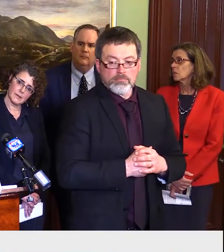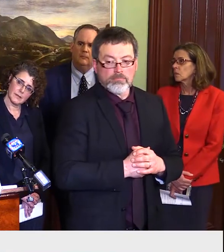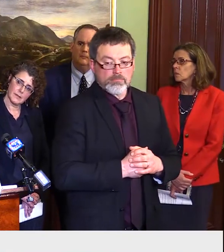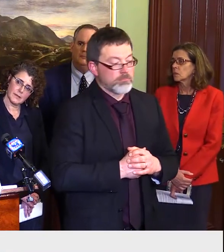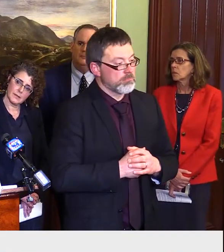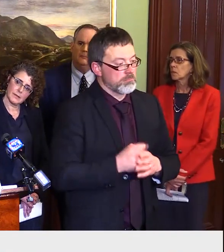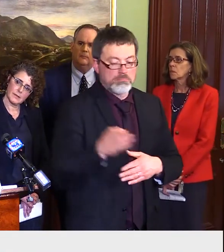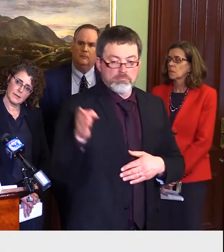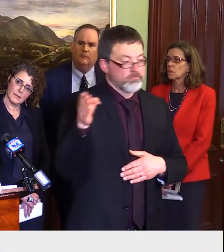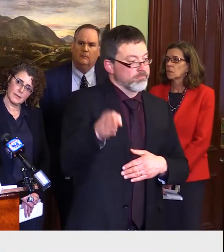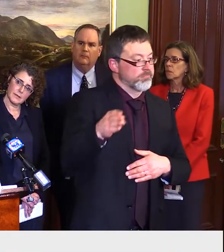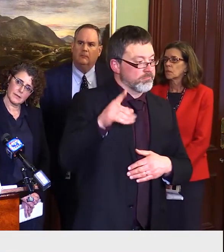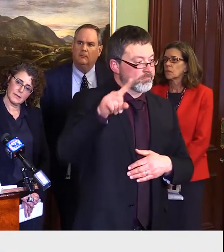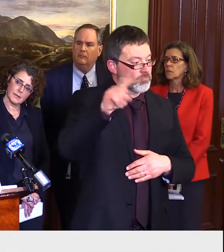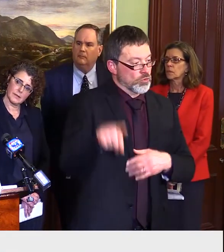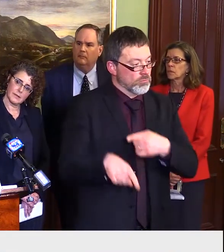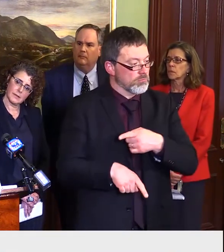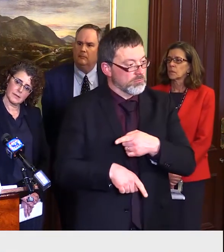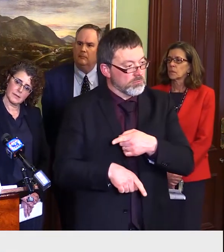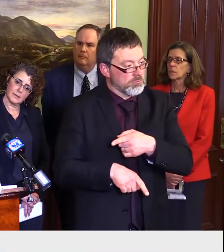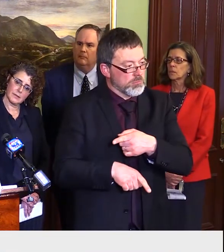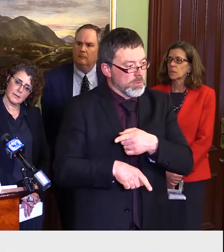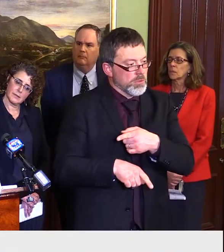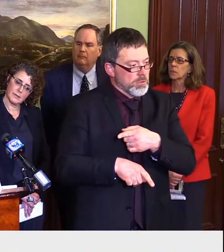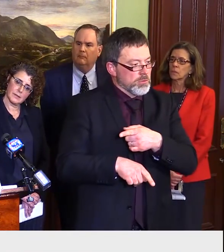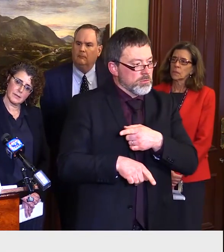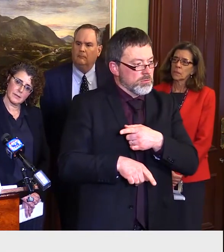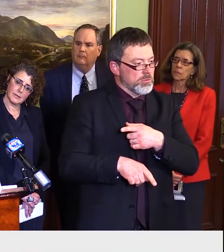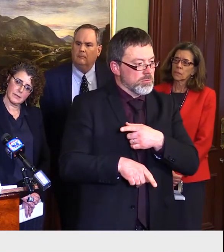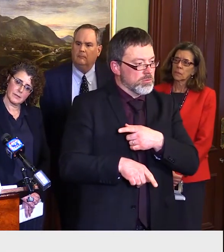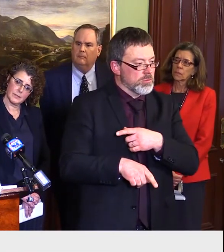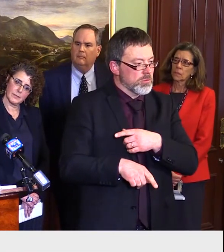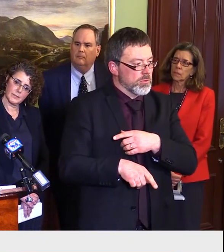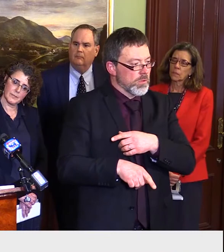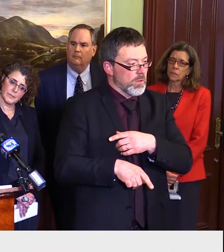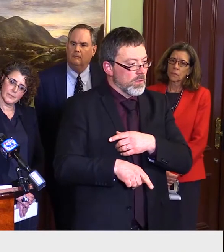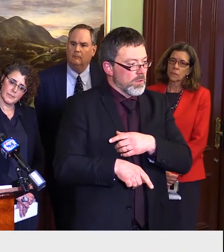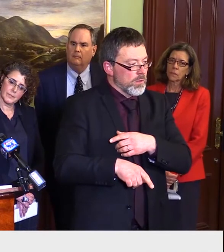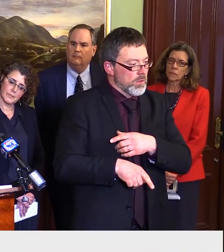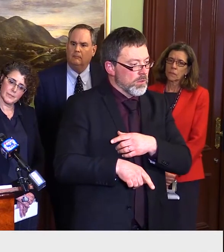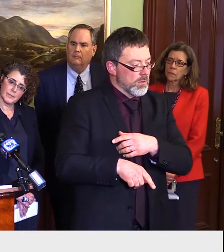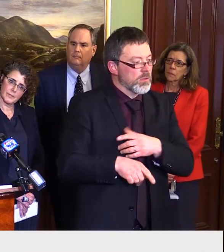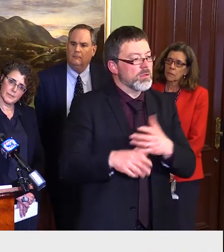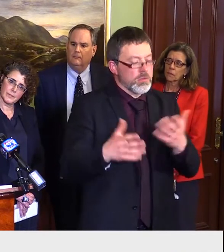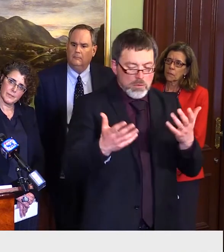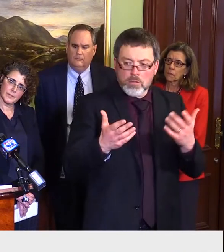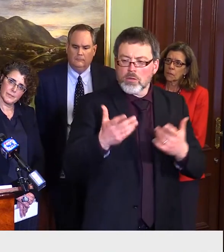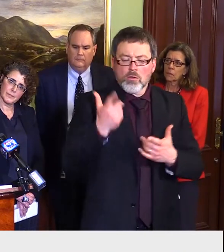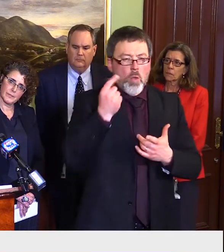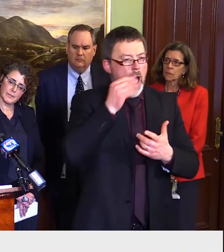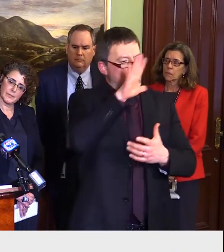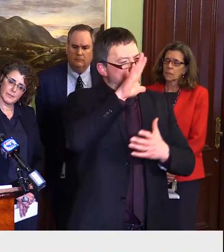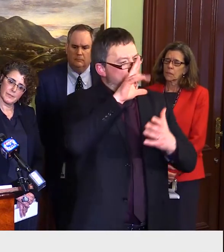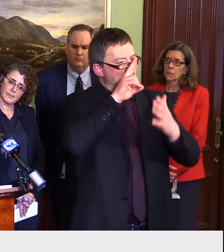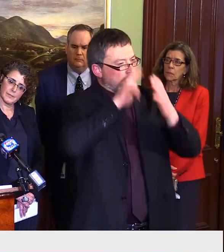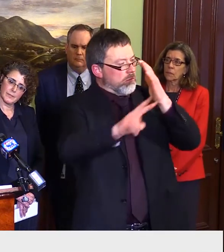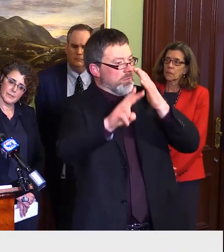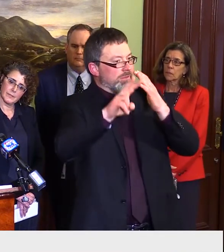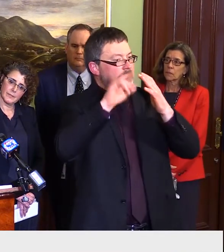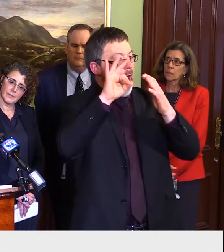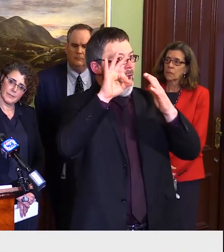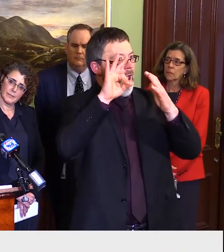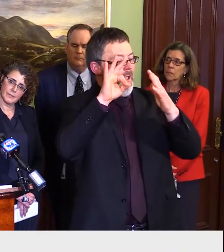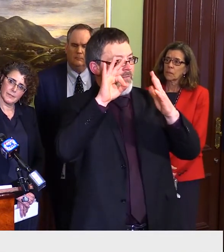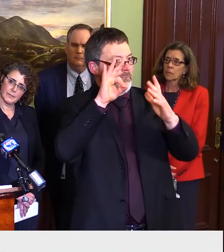You know, it's interesting because we have an aging demographic. I've talked about this a lot. I'm fearful that with our